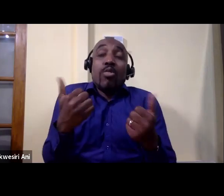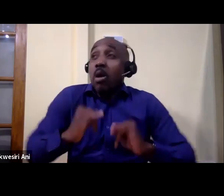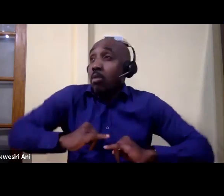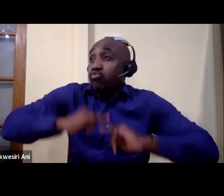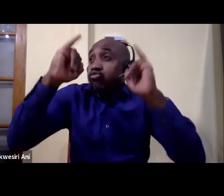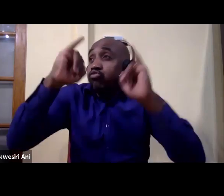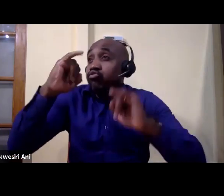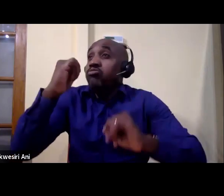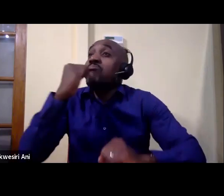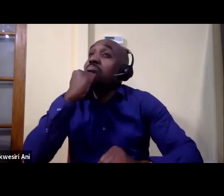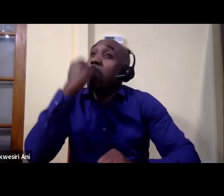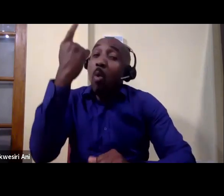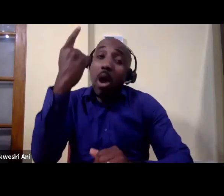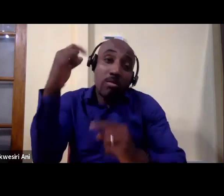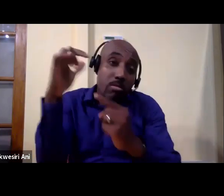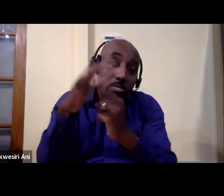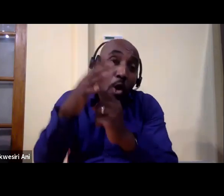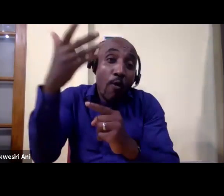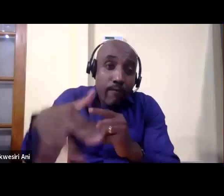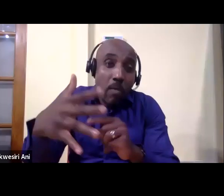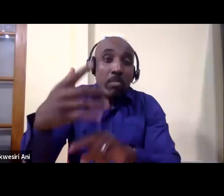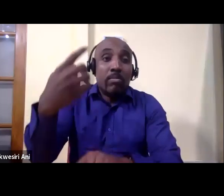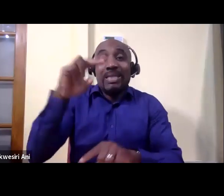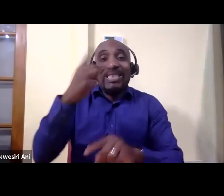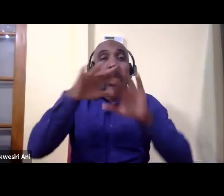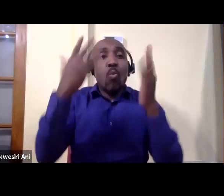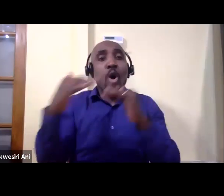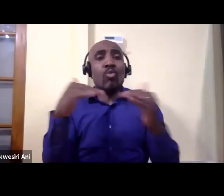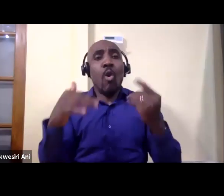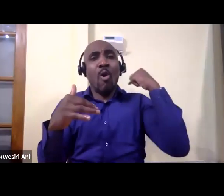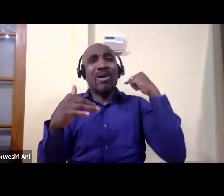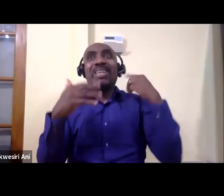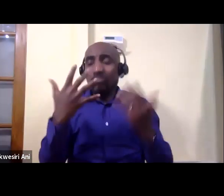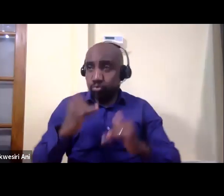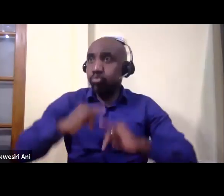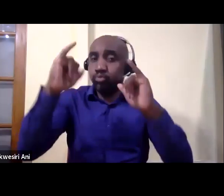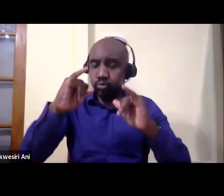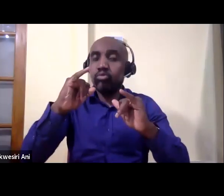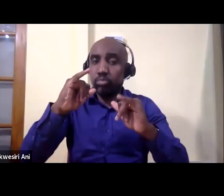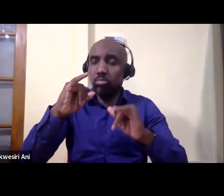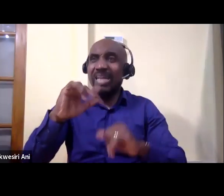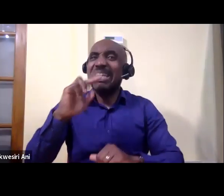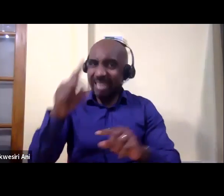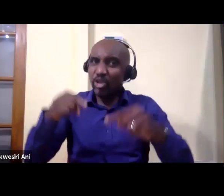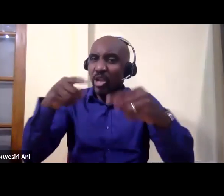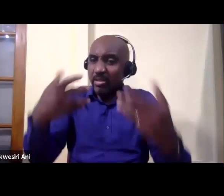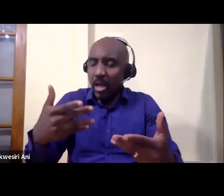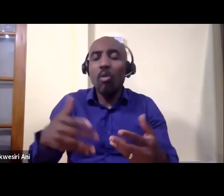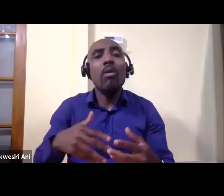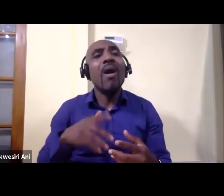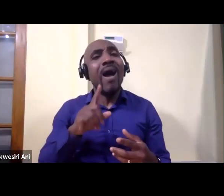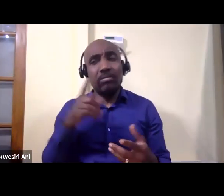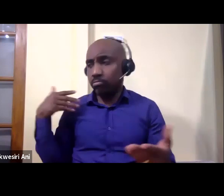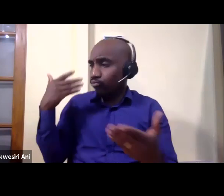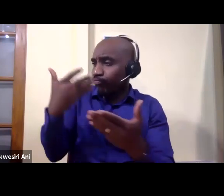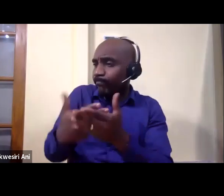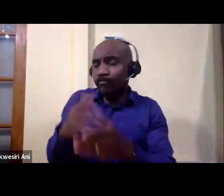War. And one of the things which has characterized the government's response is they see